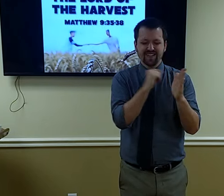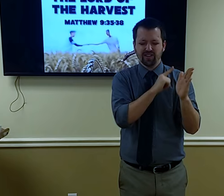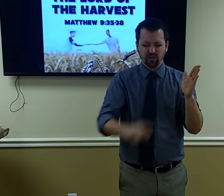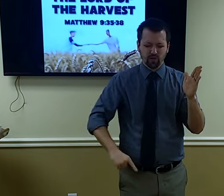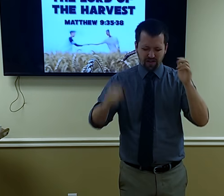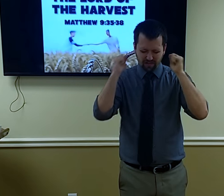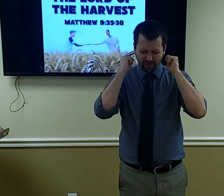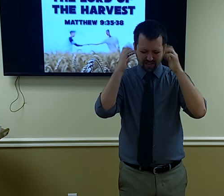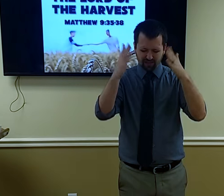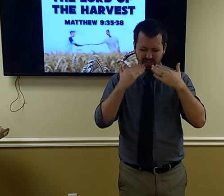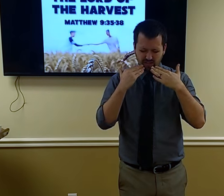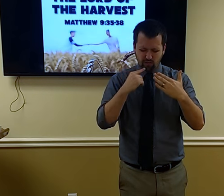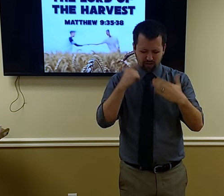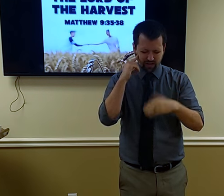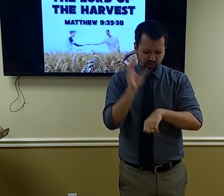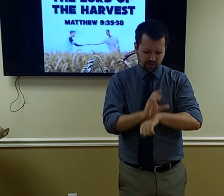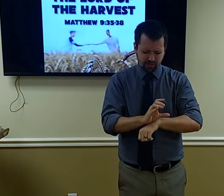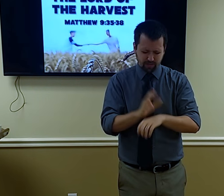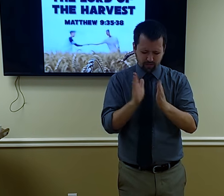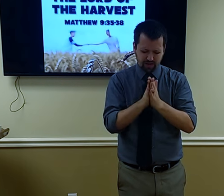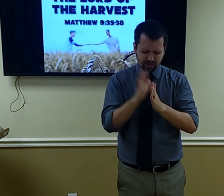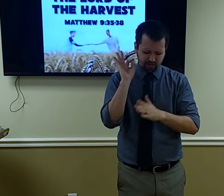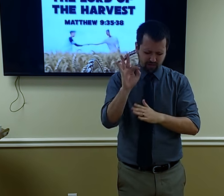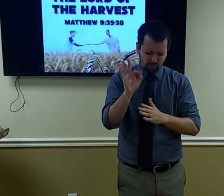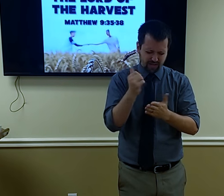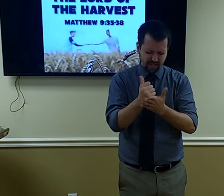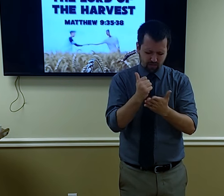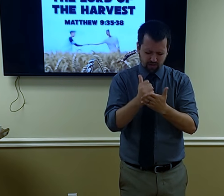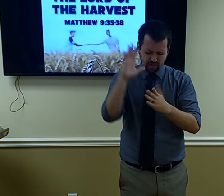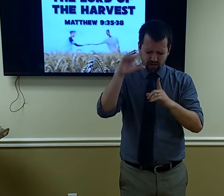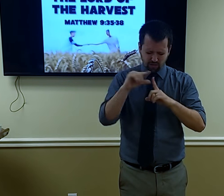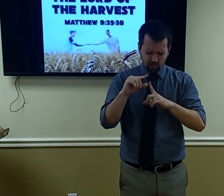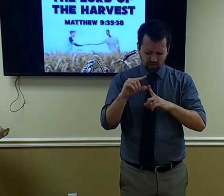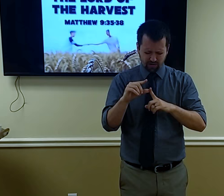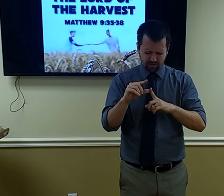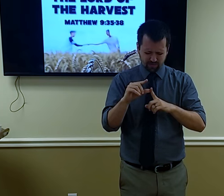Dear Lord, Father, thank you for Deaf Church. Pray for the sermon help.